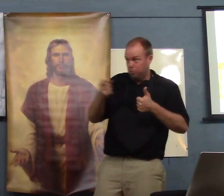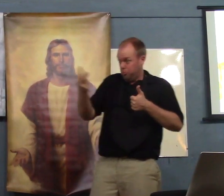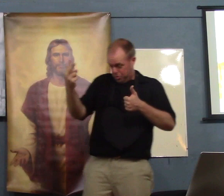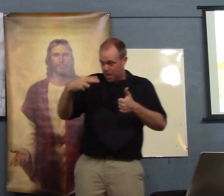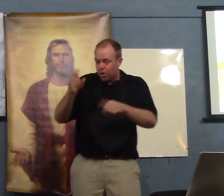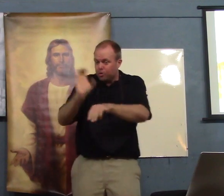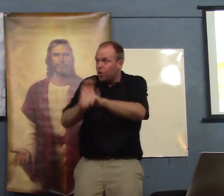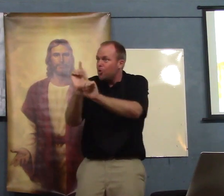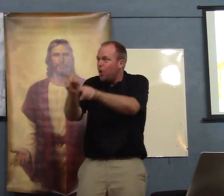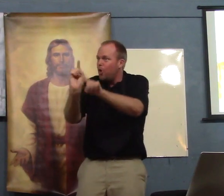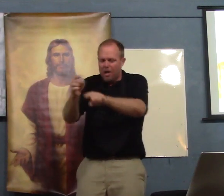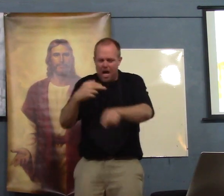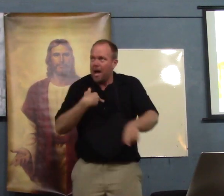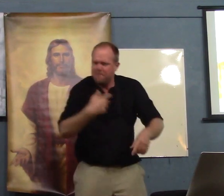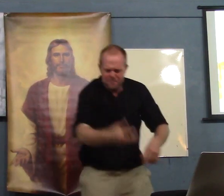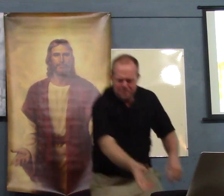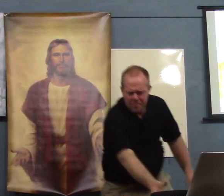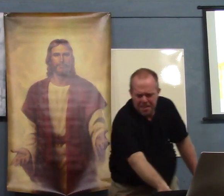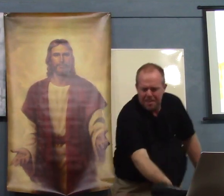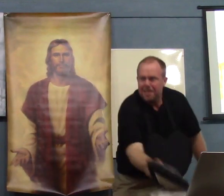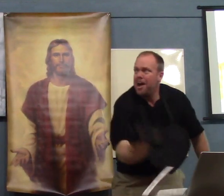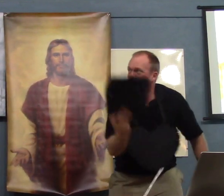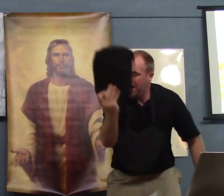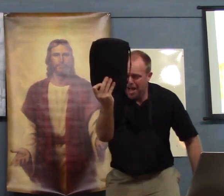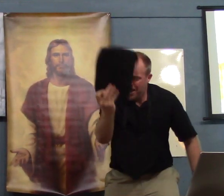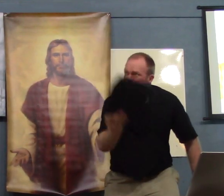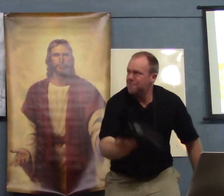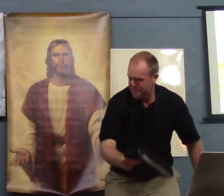good person. Look, I'm going to church. I have a Bible.